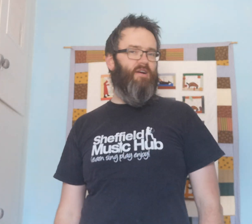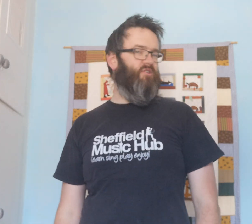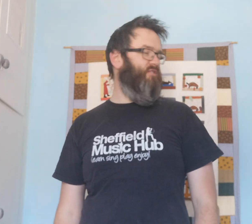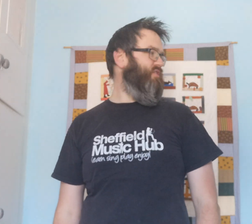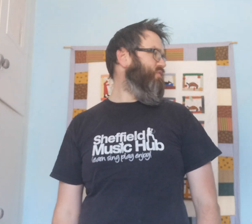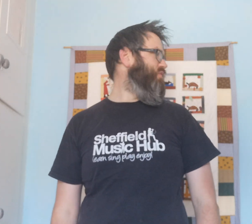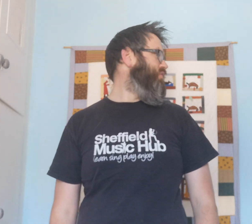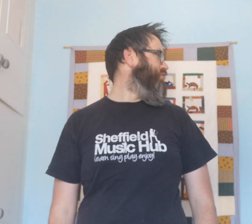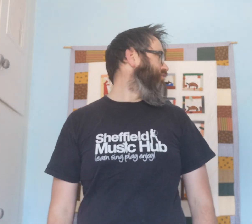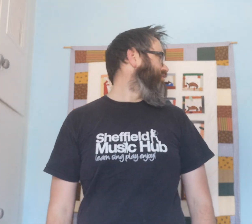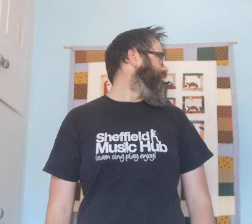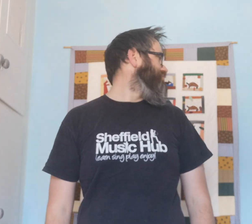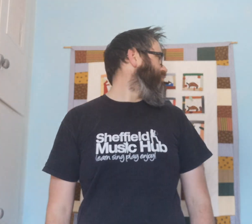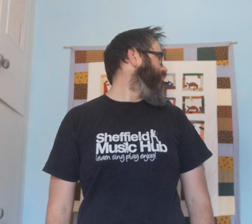over your shoulder.